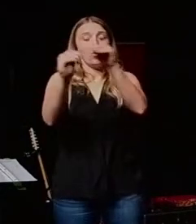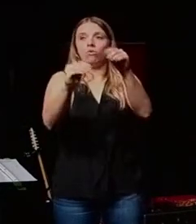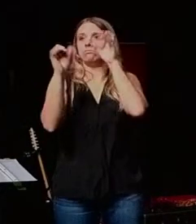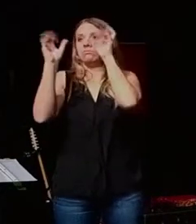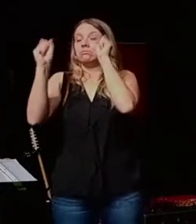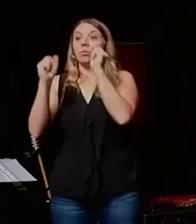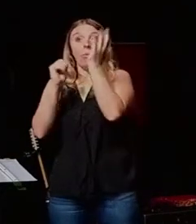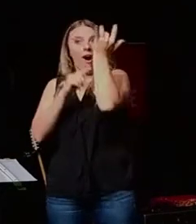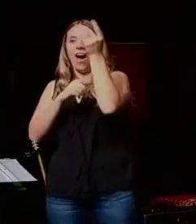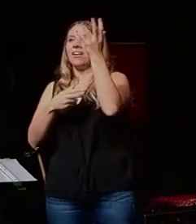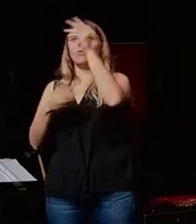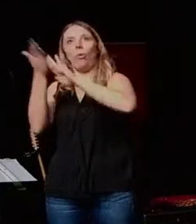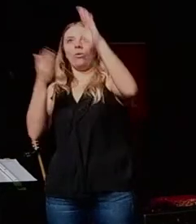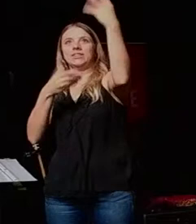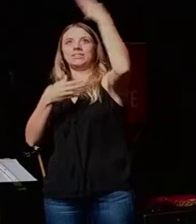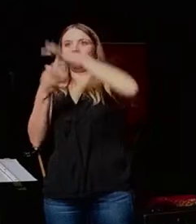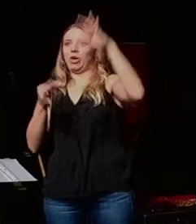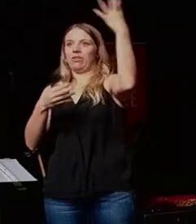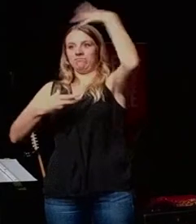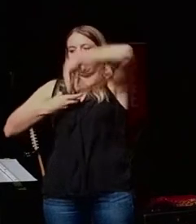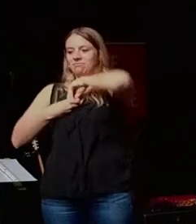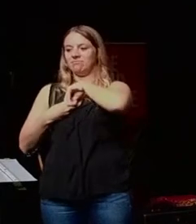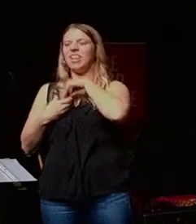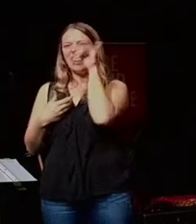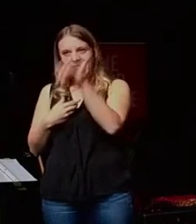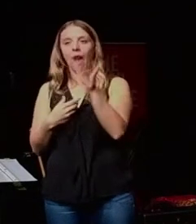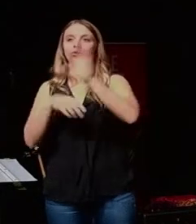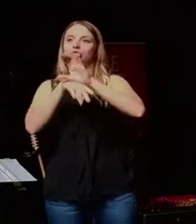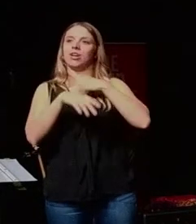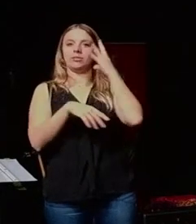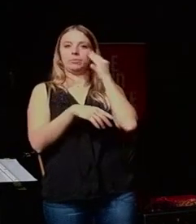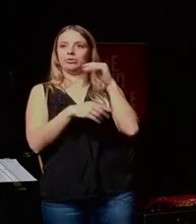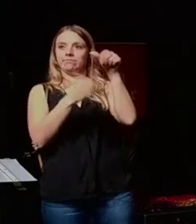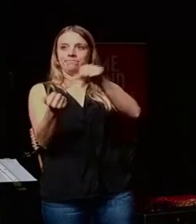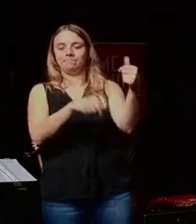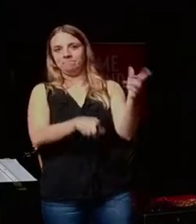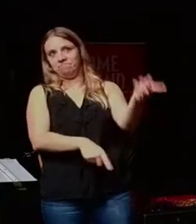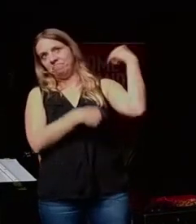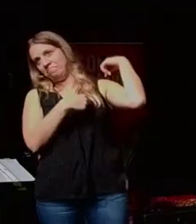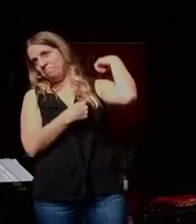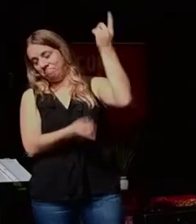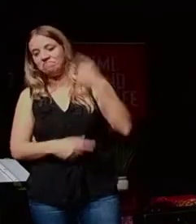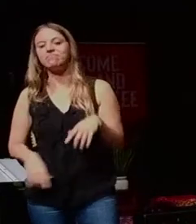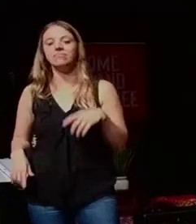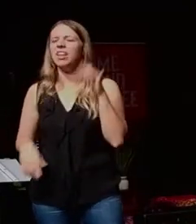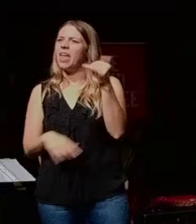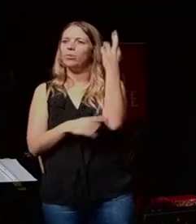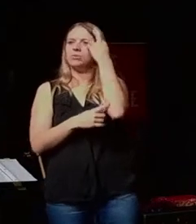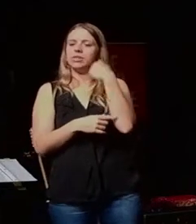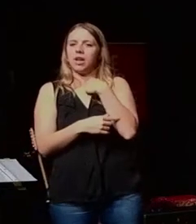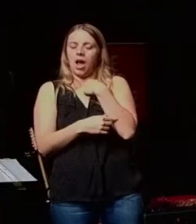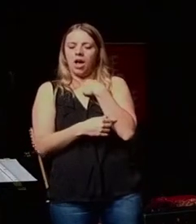from the Holy Spirit. And that was the church that I was baptized in. And that's part of the reason why I became